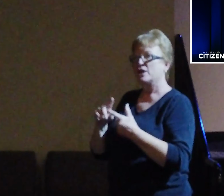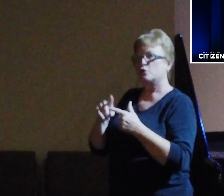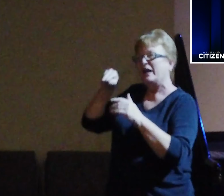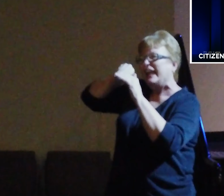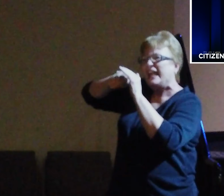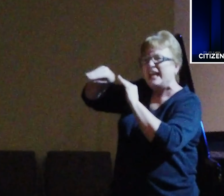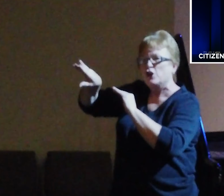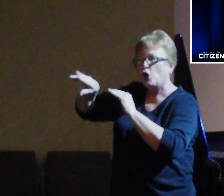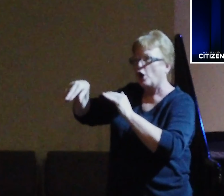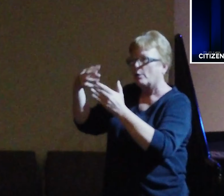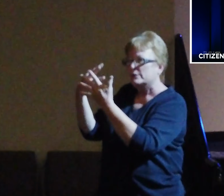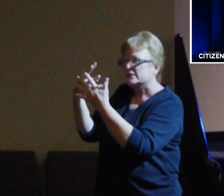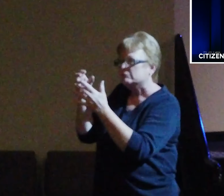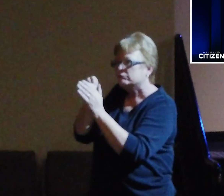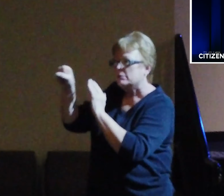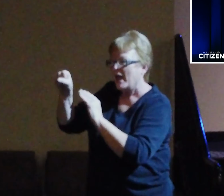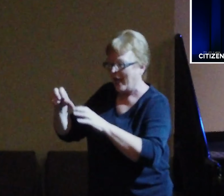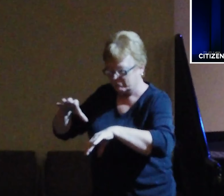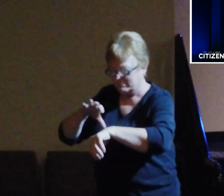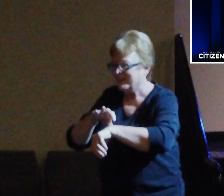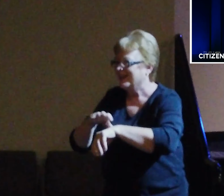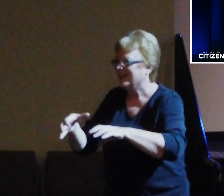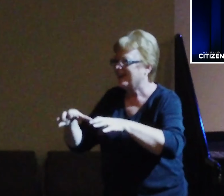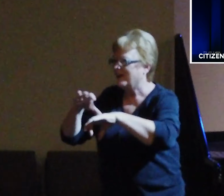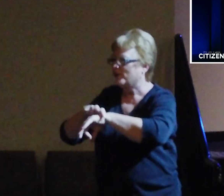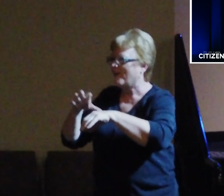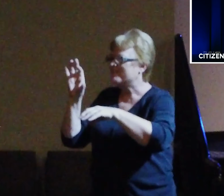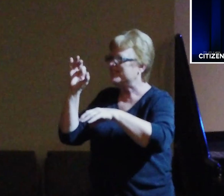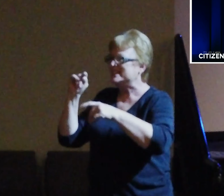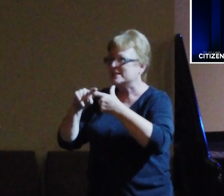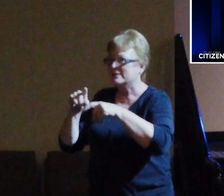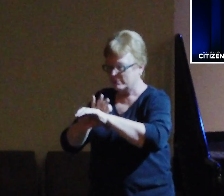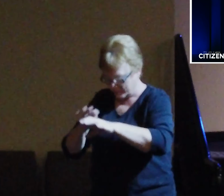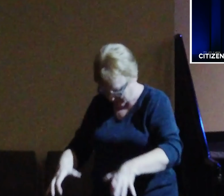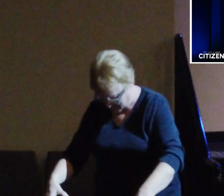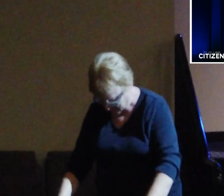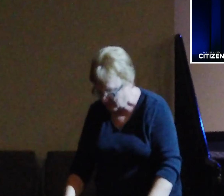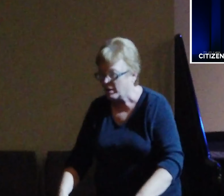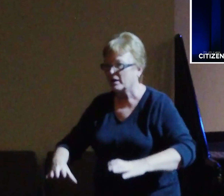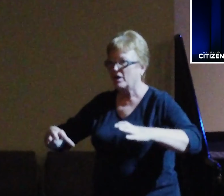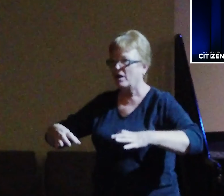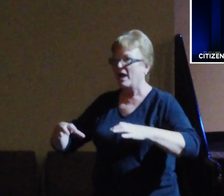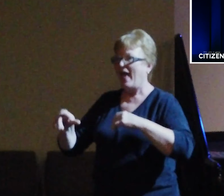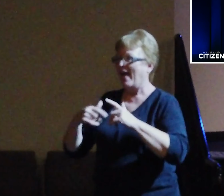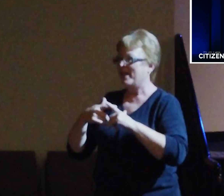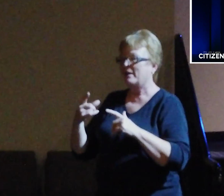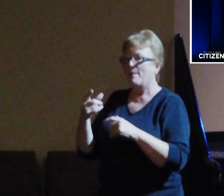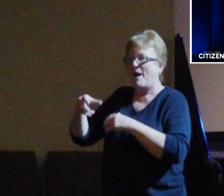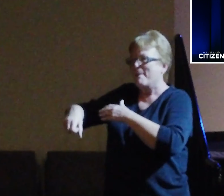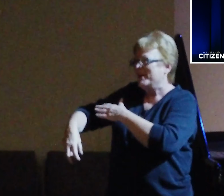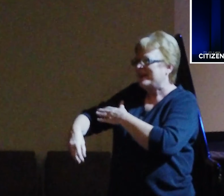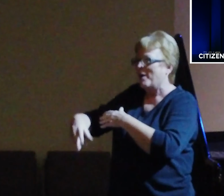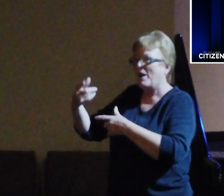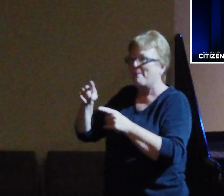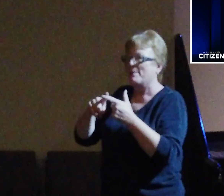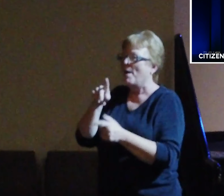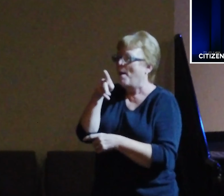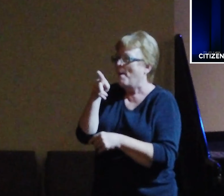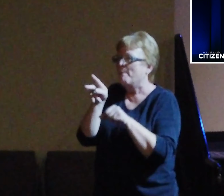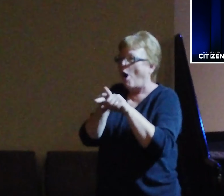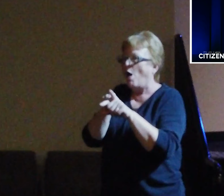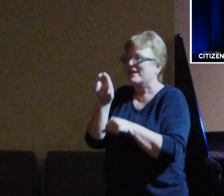fastened their feet in stocks. What comes next? About midnight, Paul and Silas were praying